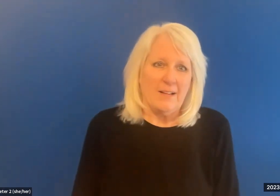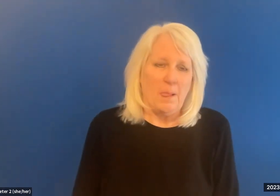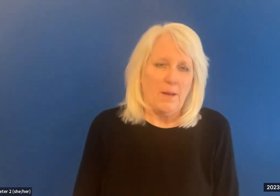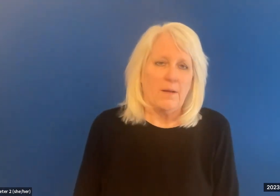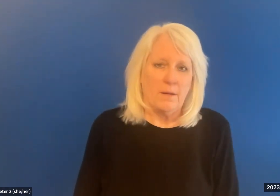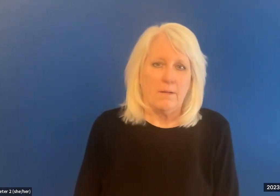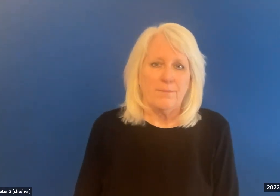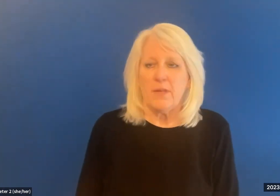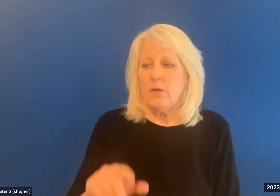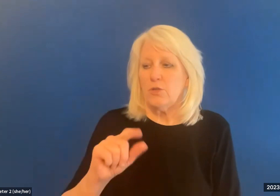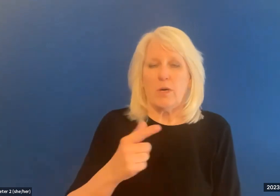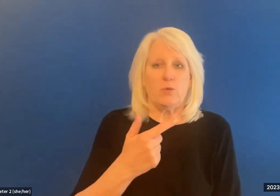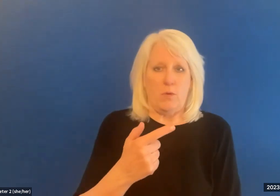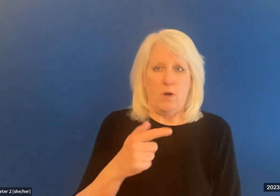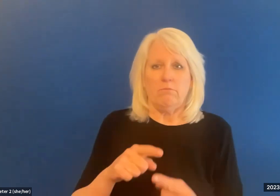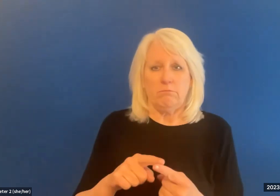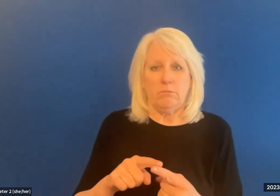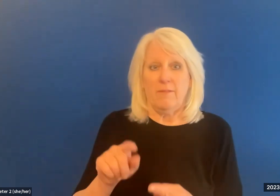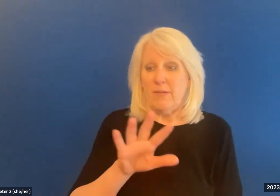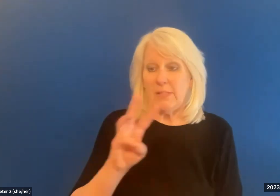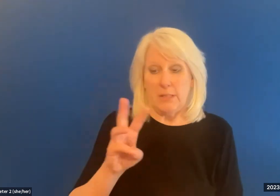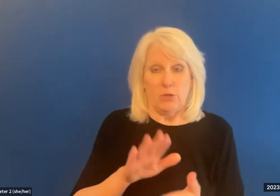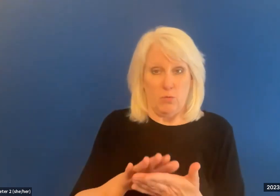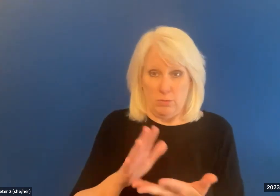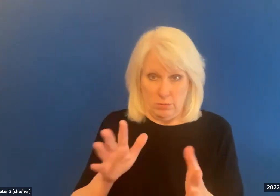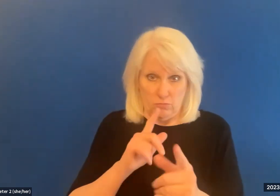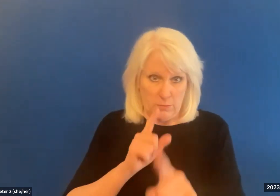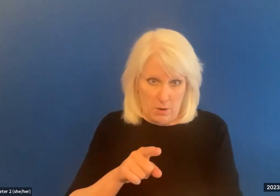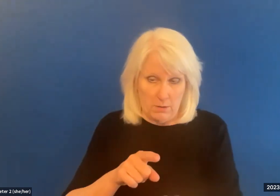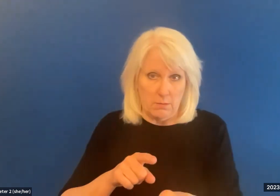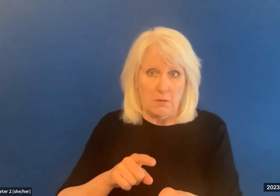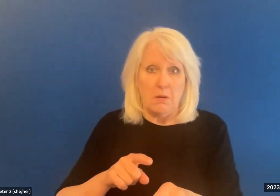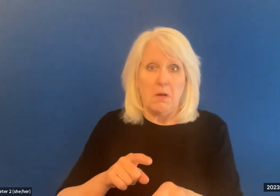In 2021, 56 schools responded to the survey, identifying